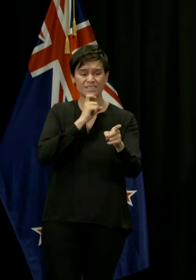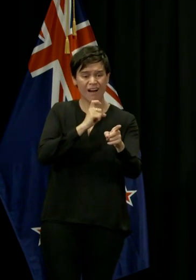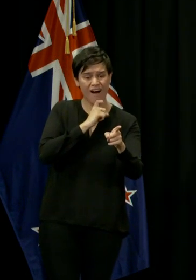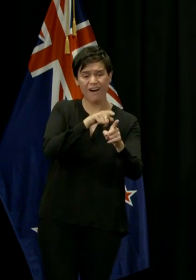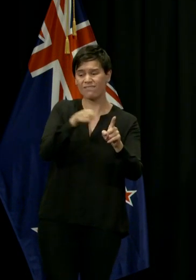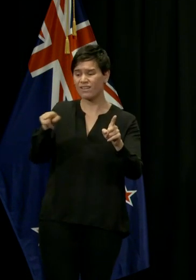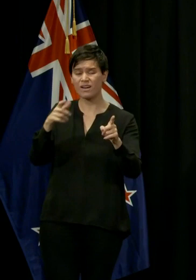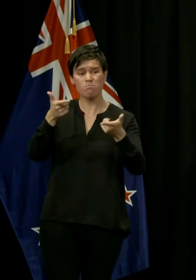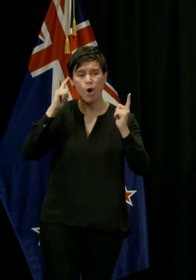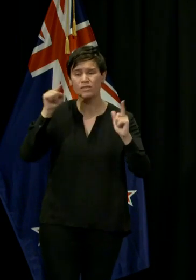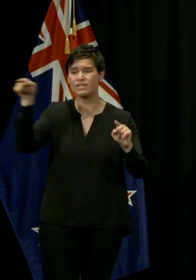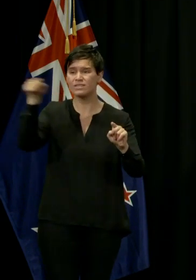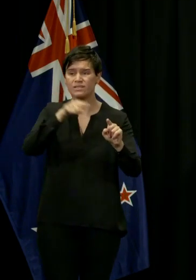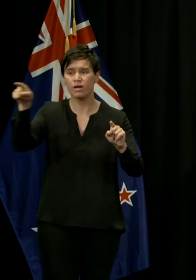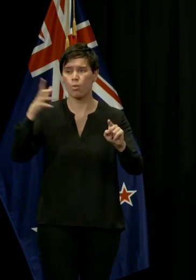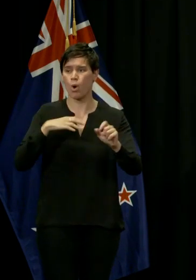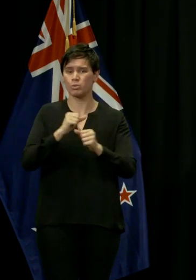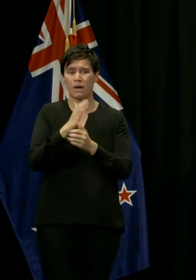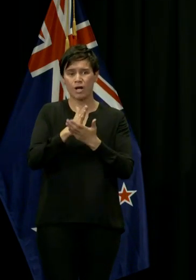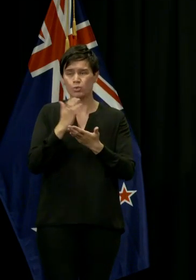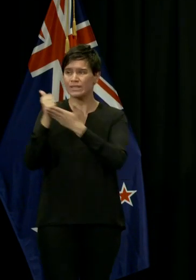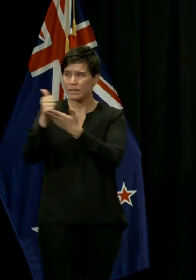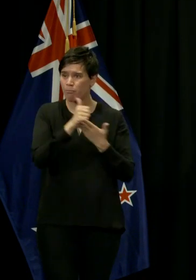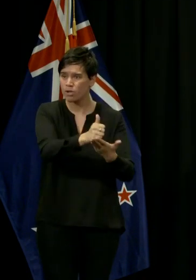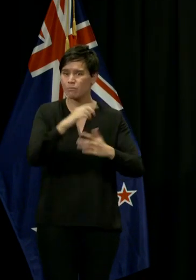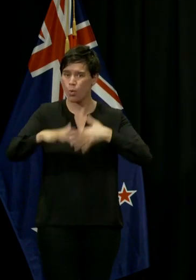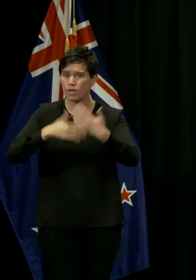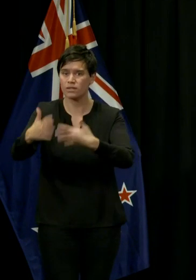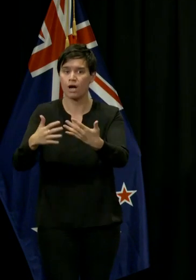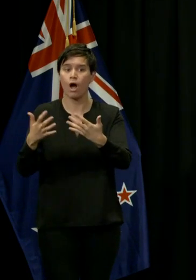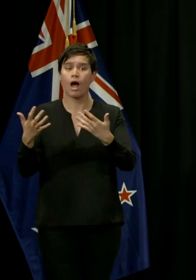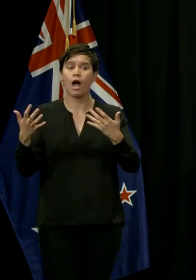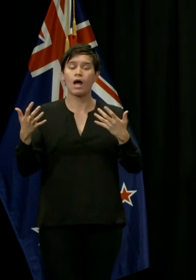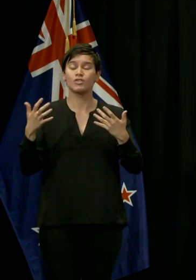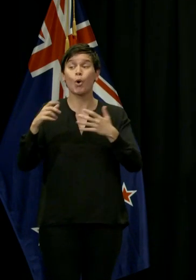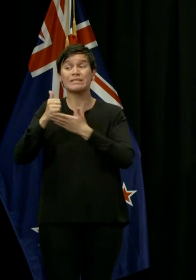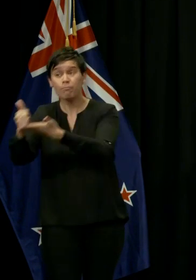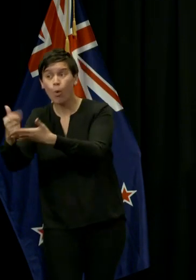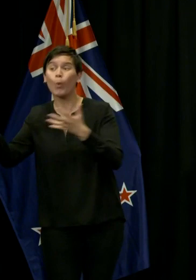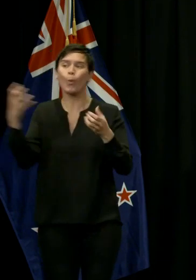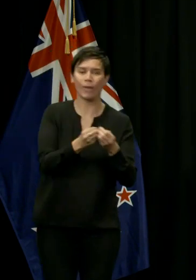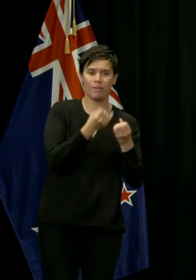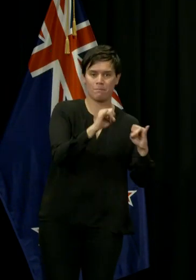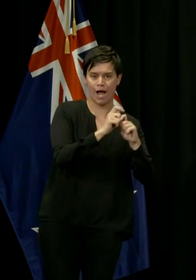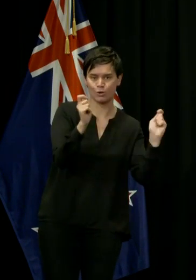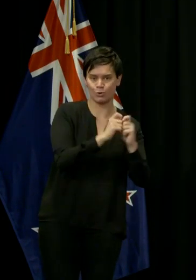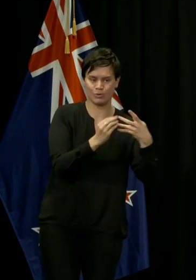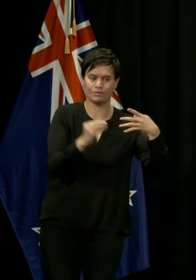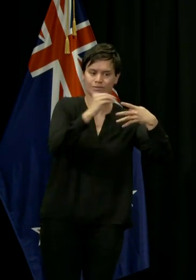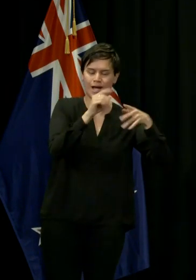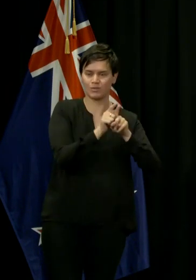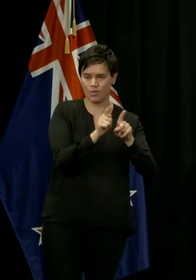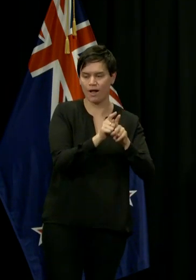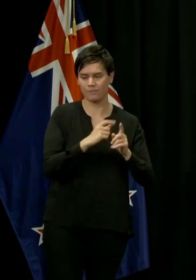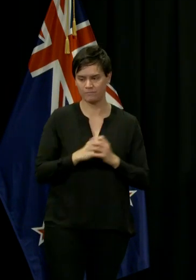are all about providing that alongside these other significant decisions. I'll take just two more questions, then I'm going to hand over